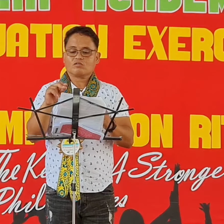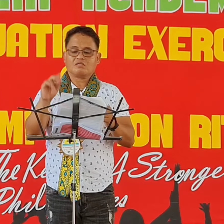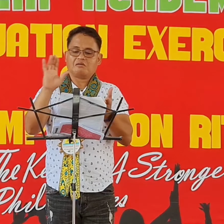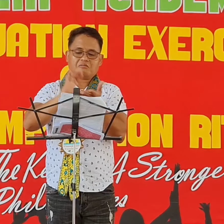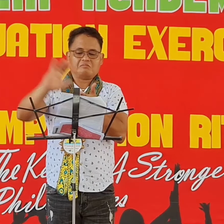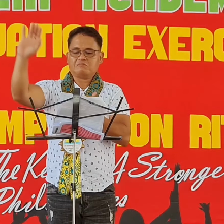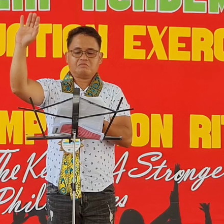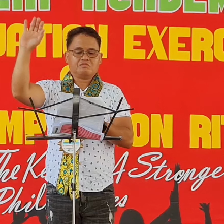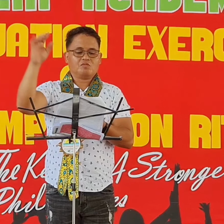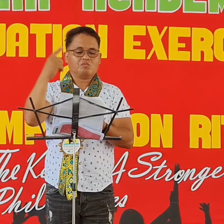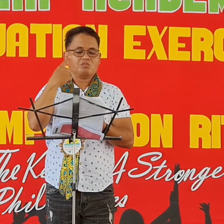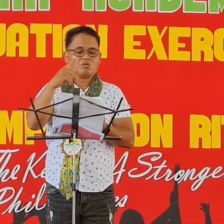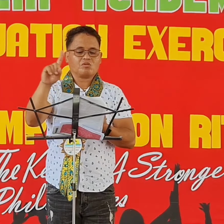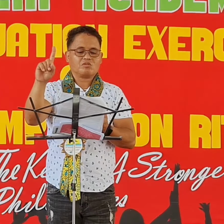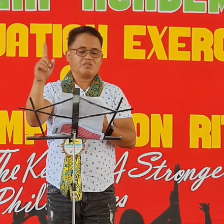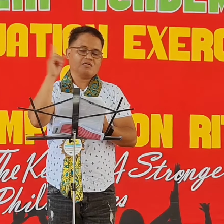There was no college for the deaf.